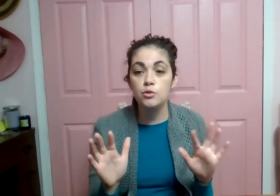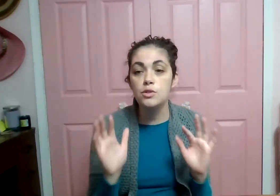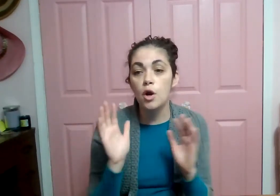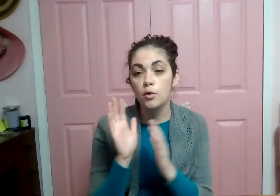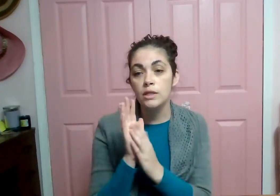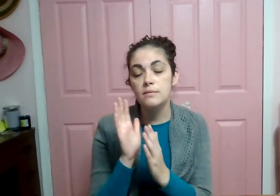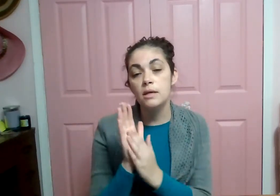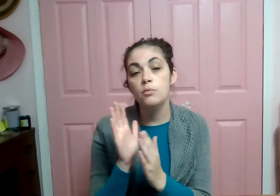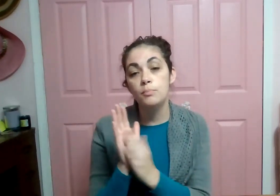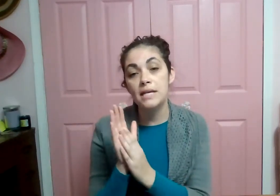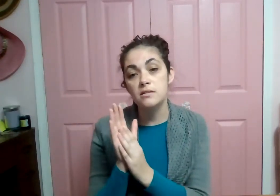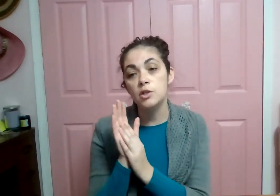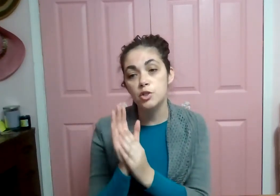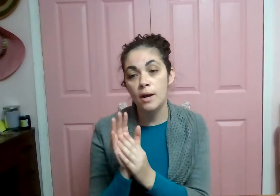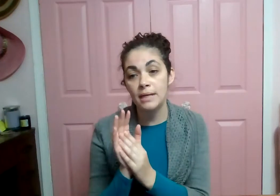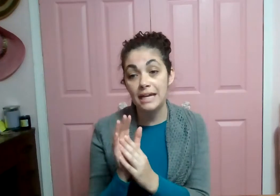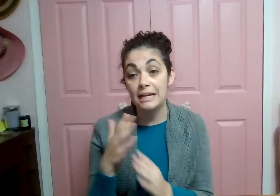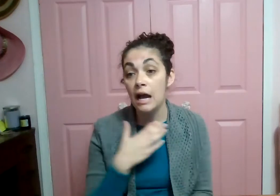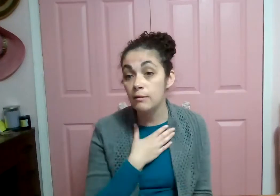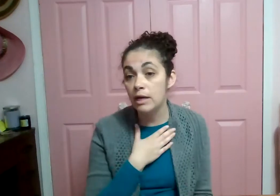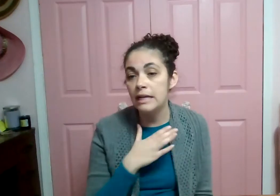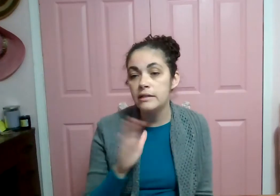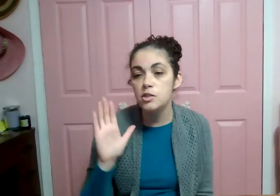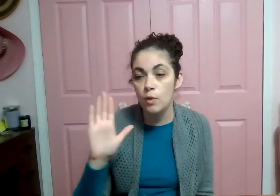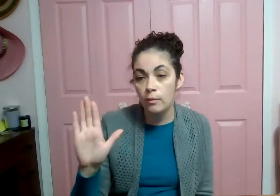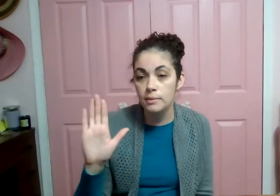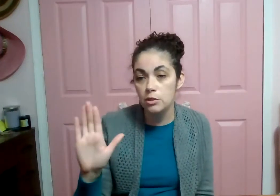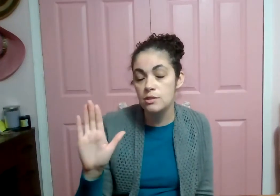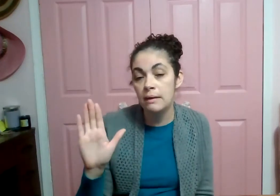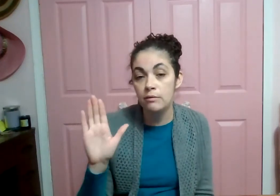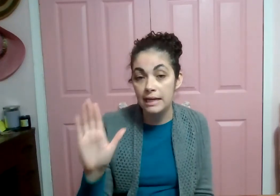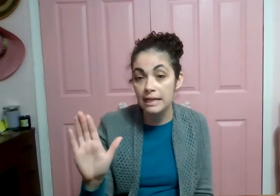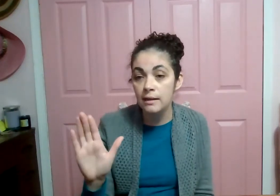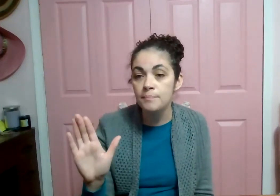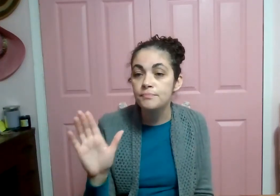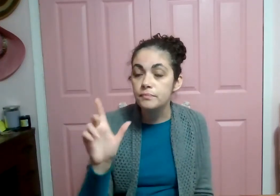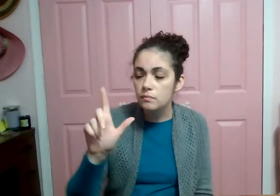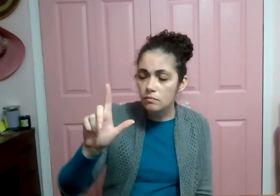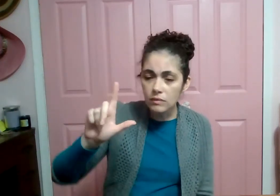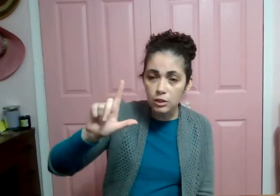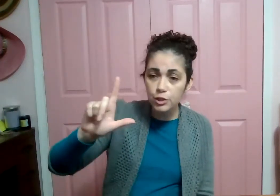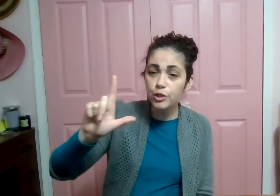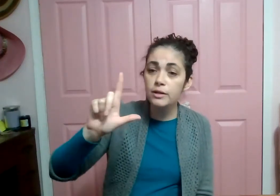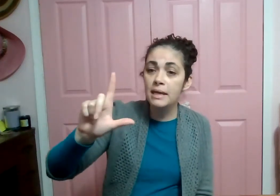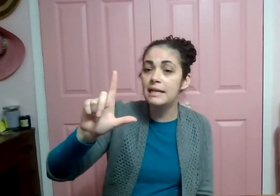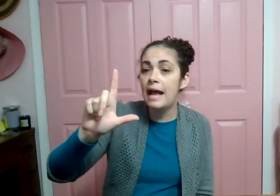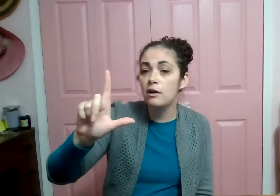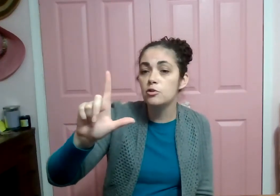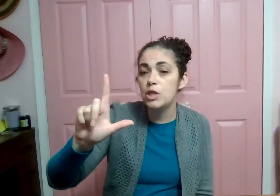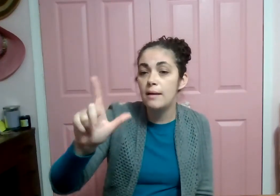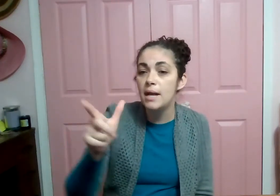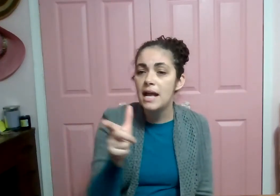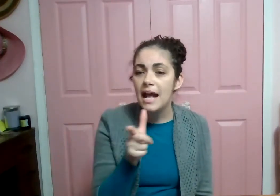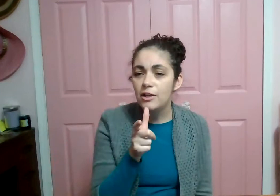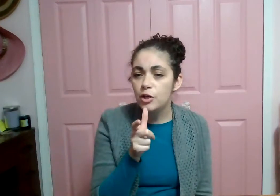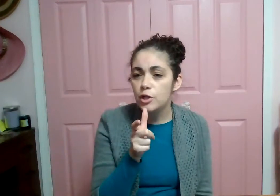use are going to be based on your dominant hand. I'm right-handed, so I will be using my right hand. You're going to make an L shape, and you're going to